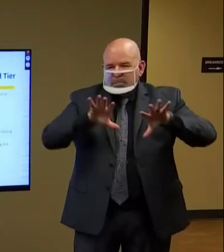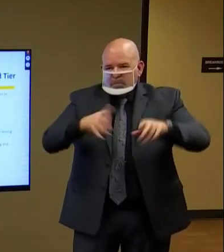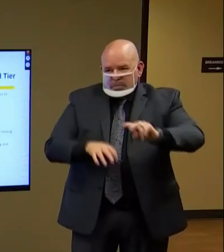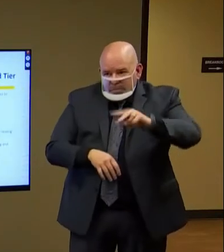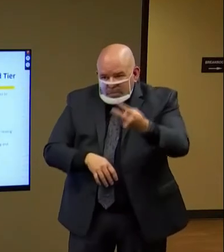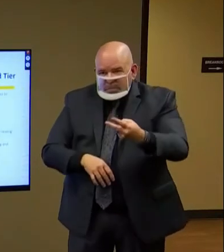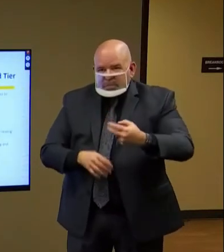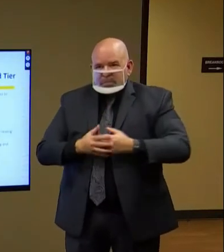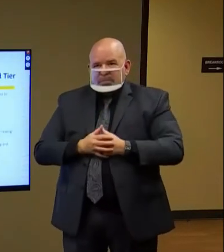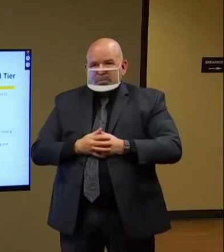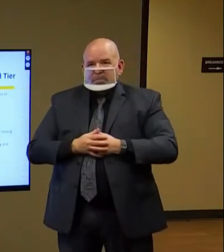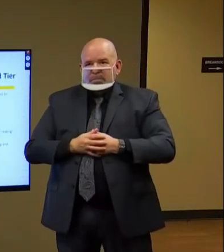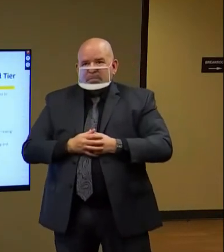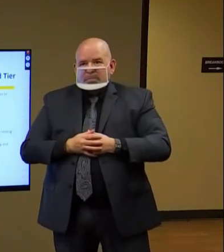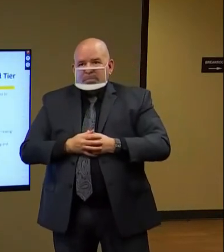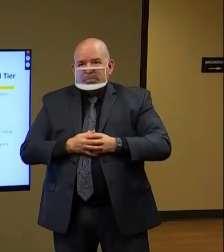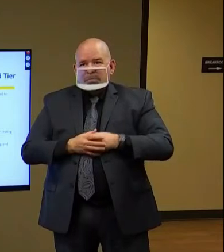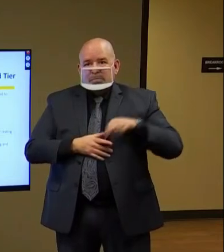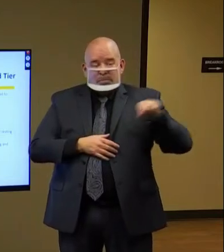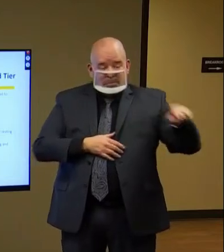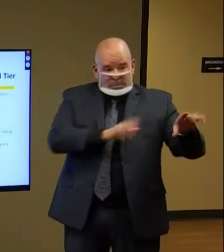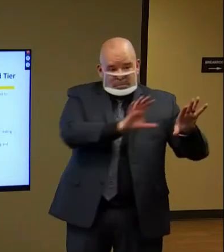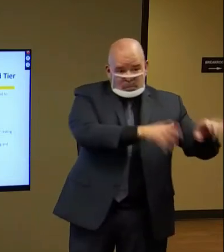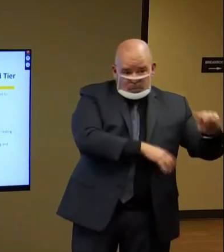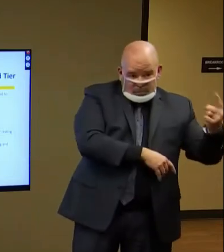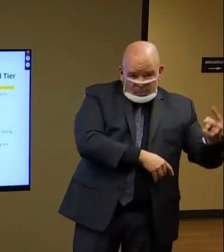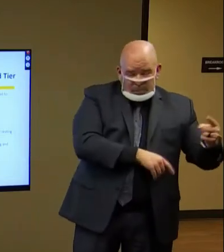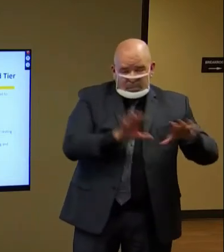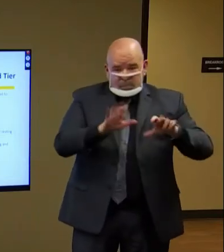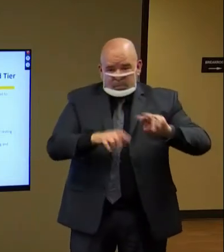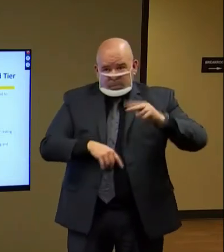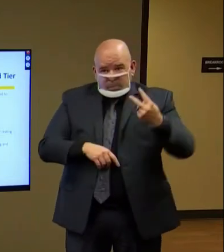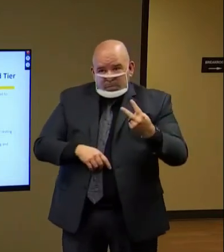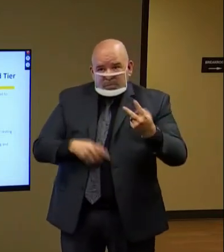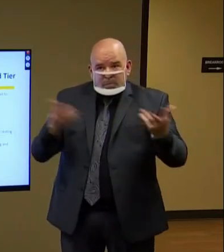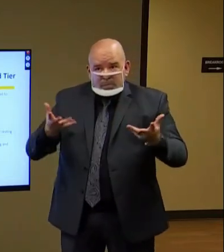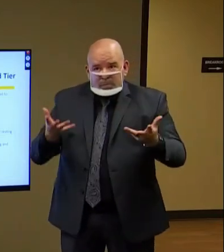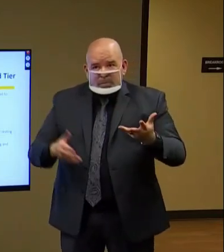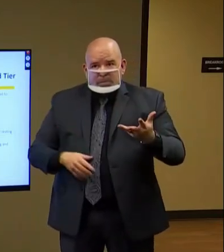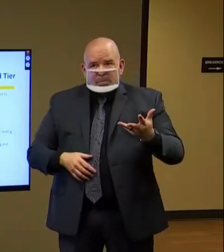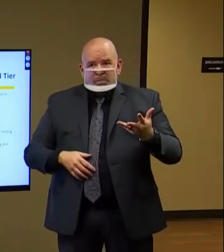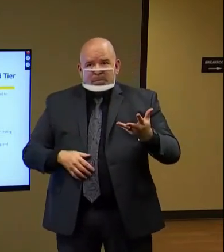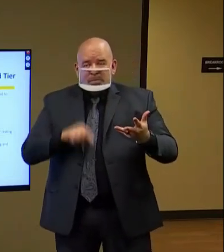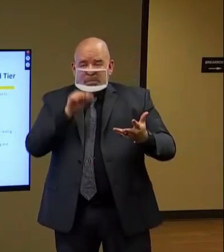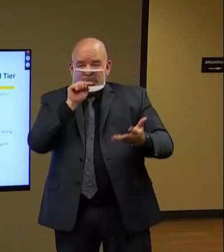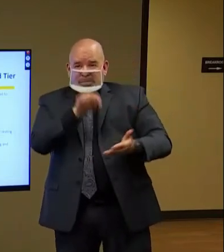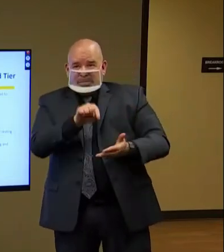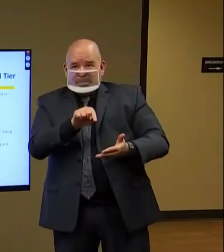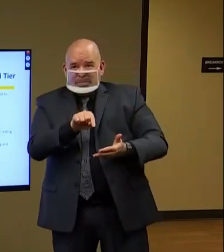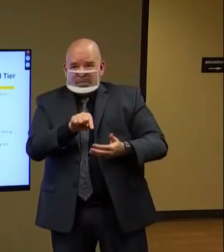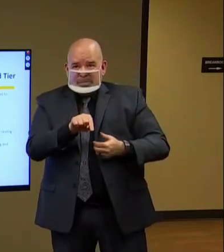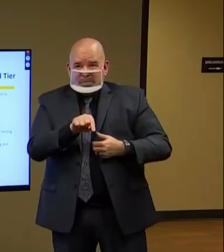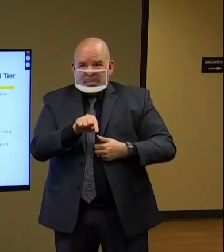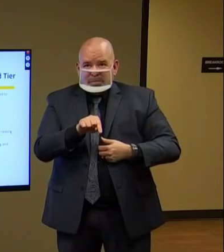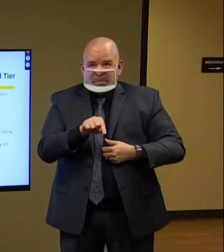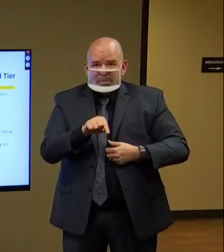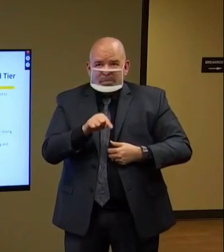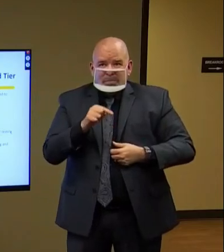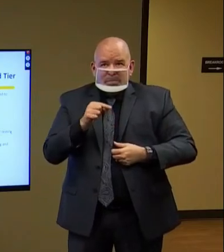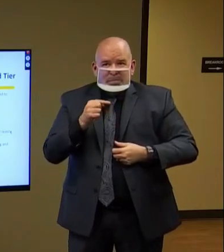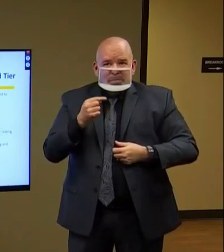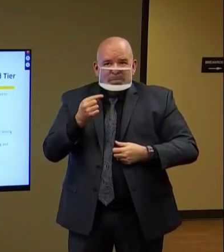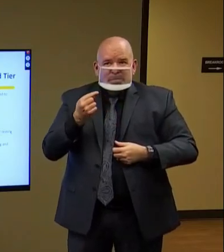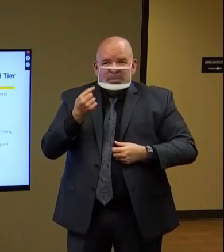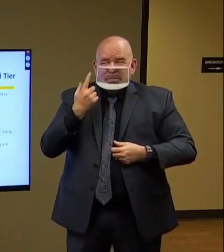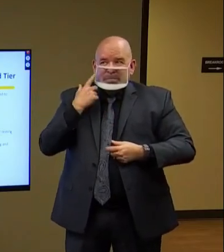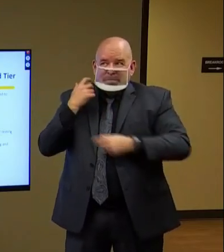2 of this same phase 1A. They made a slight update to it. This was just hot off the press that we saw in a